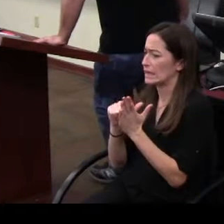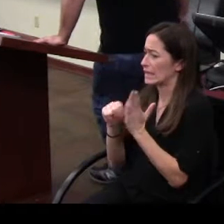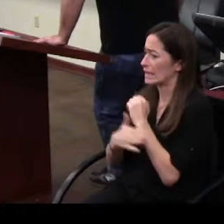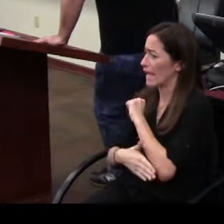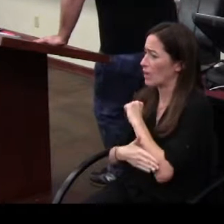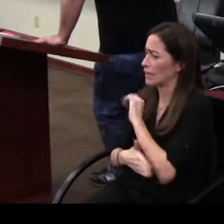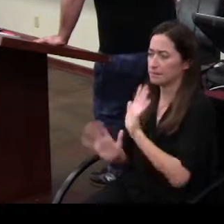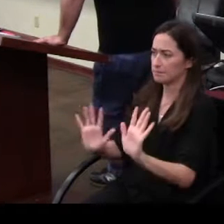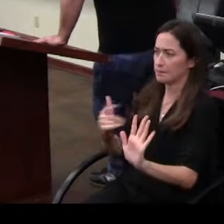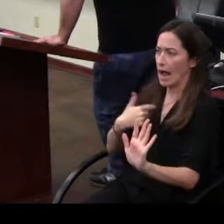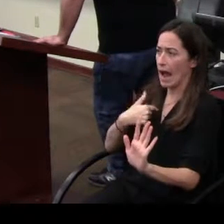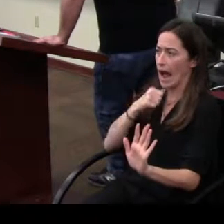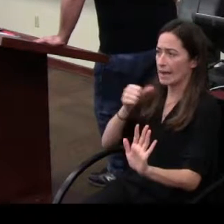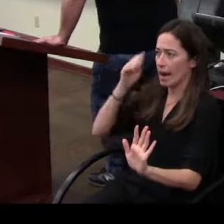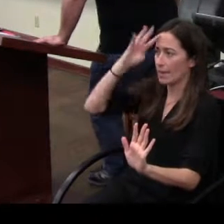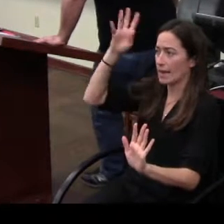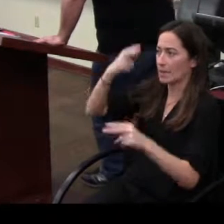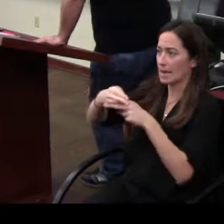folks.